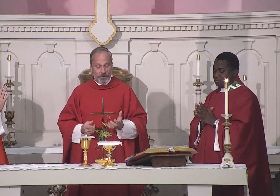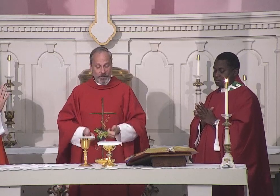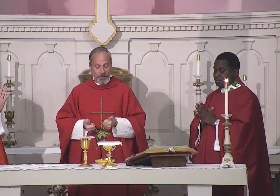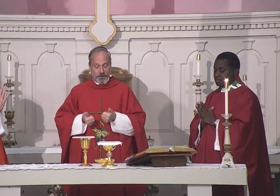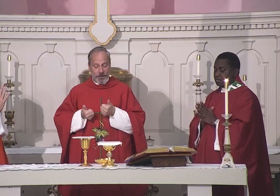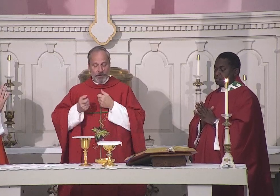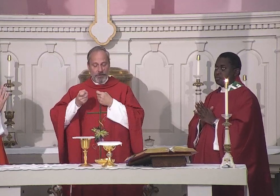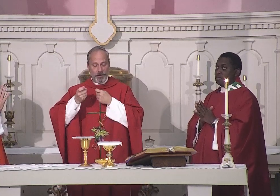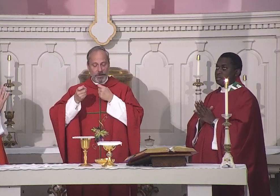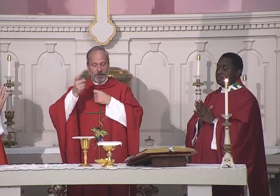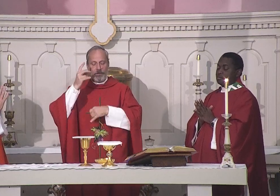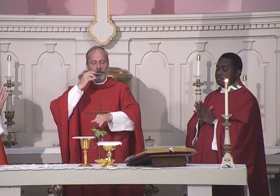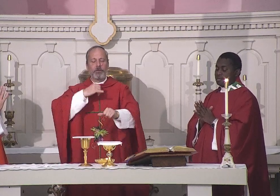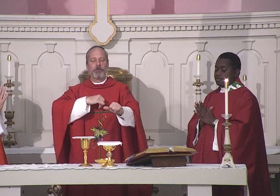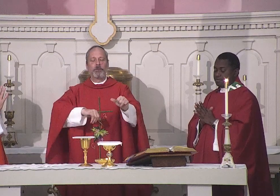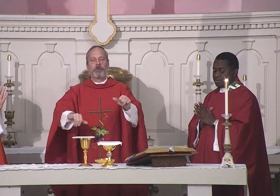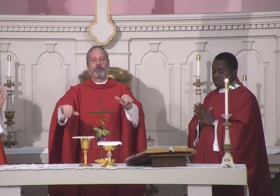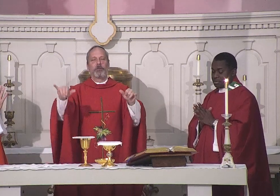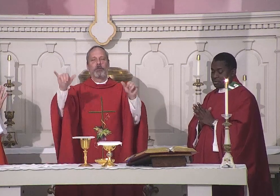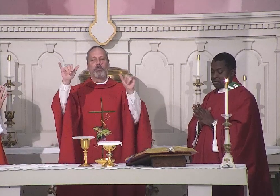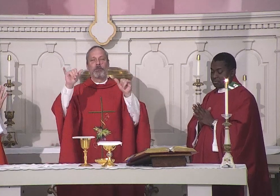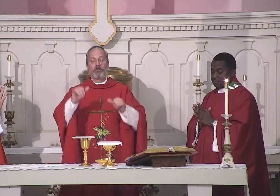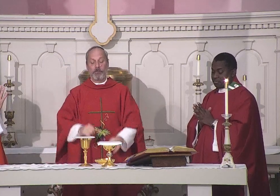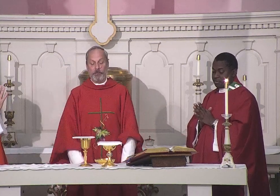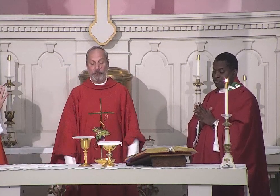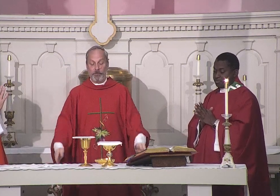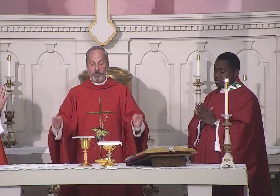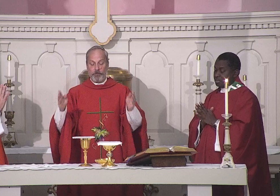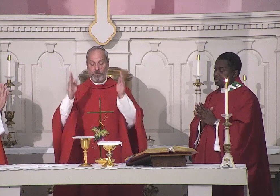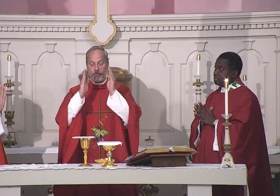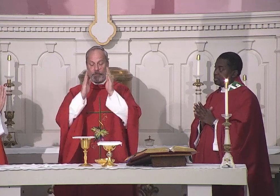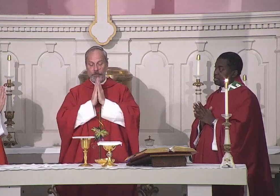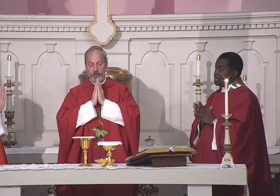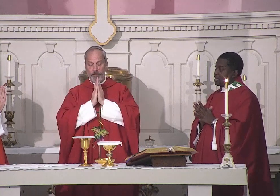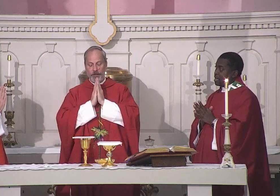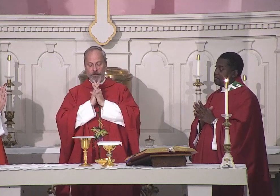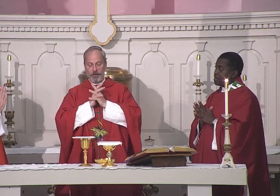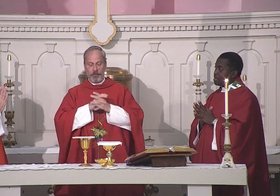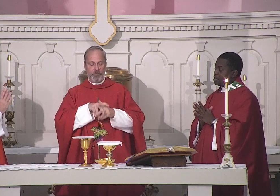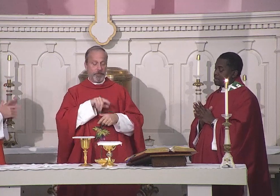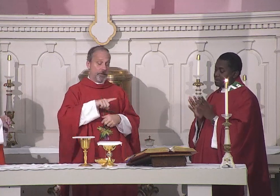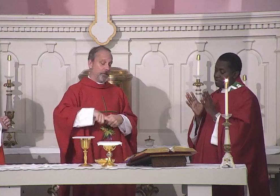with your will, who live and reign forever and ever.